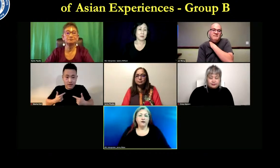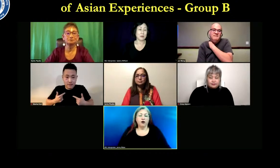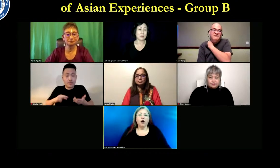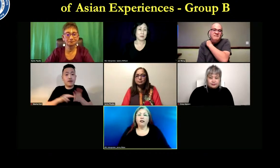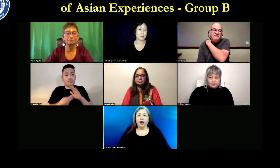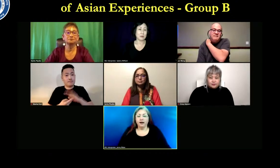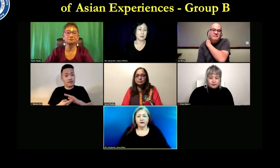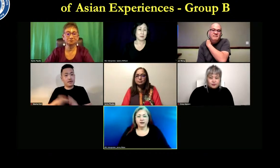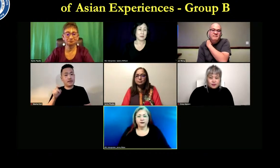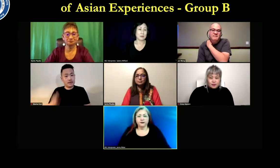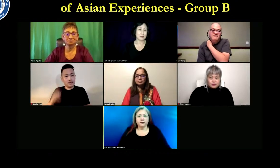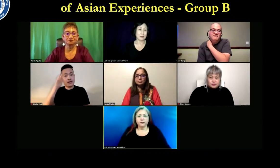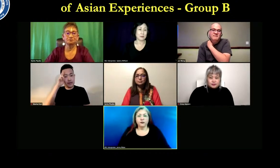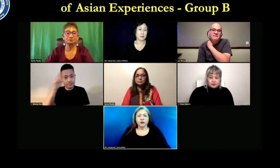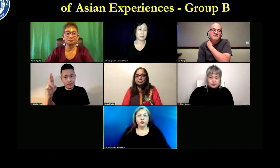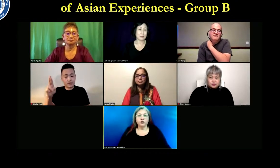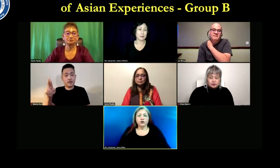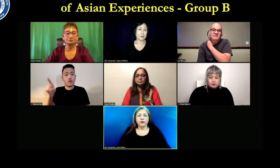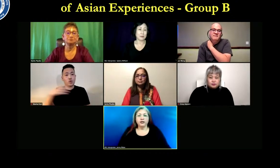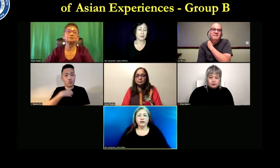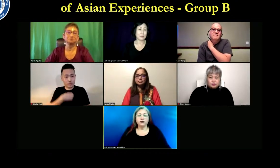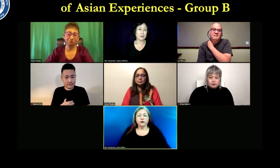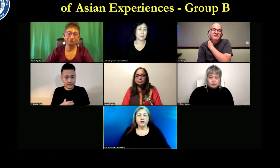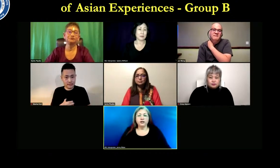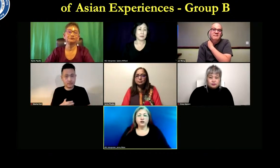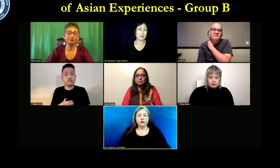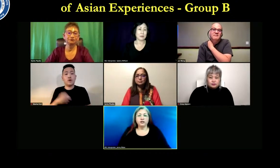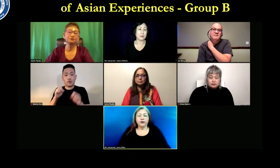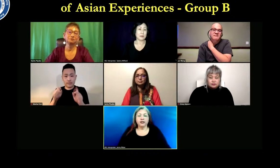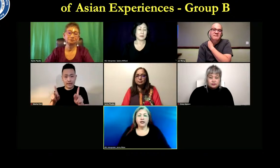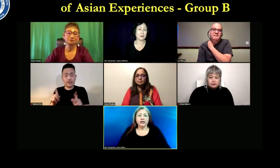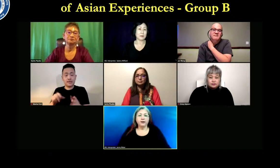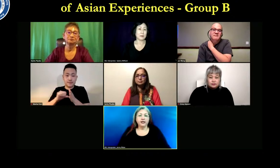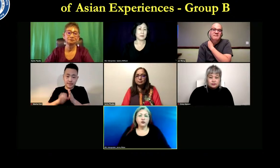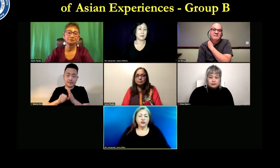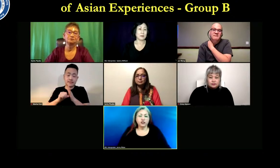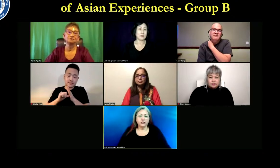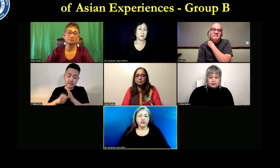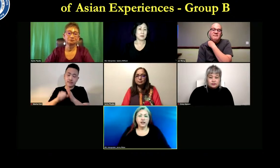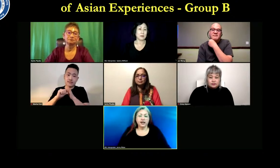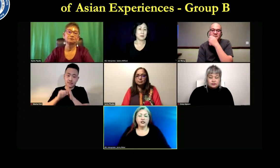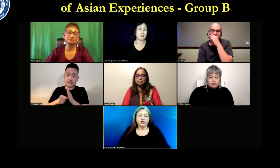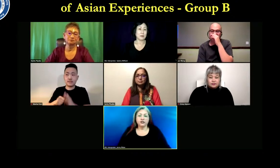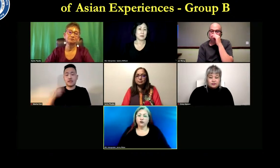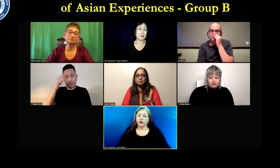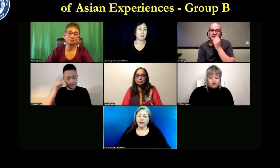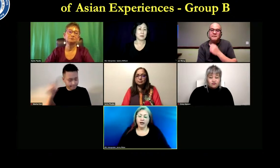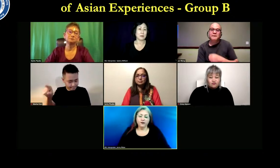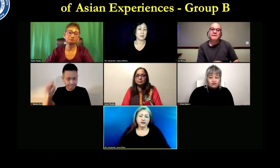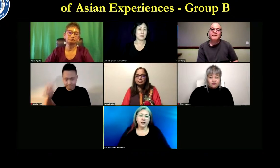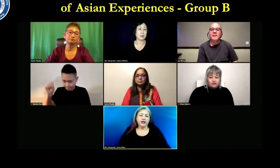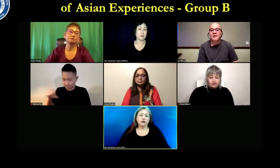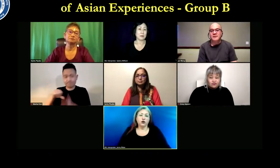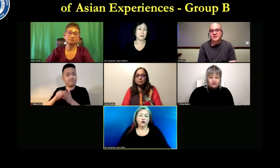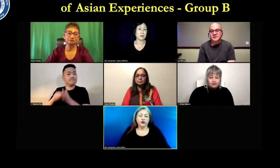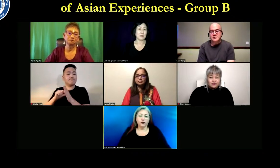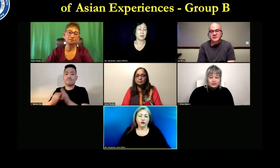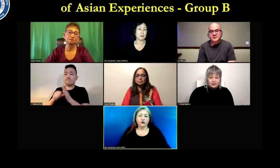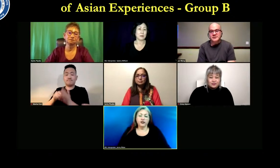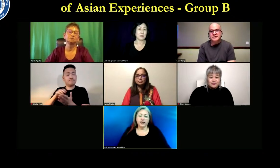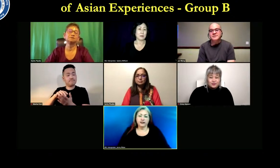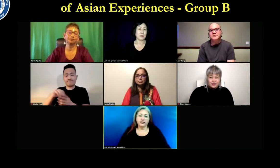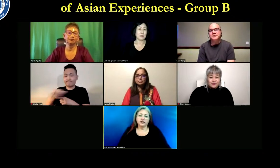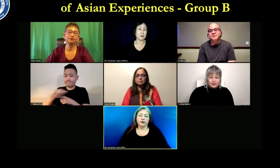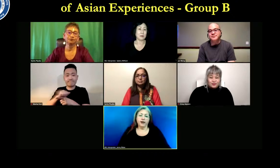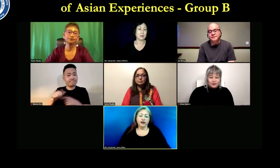life, all lives. Which means you need to respect anybody's wishes and just re-emphasize over and